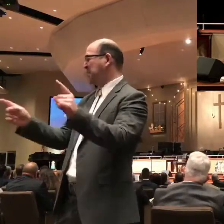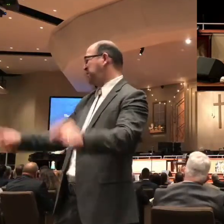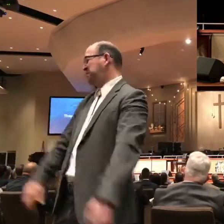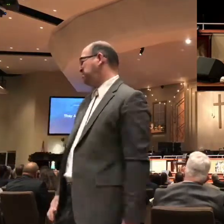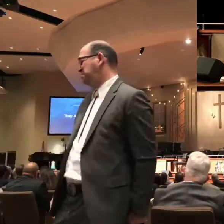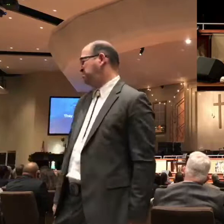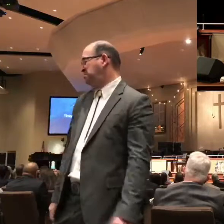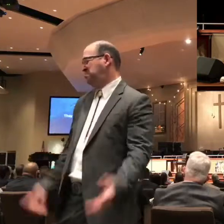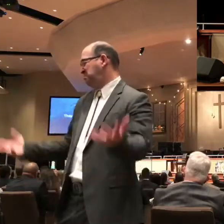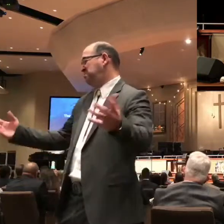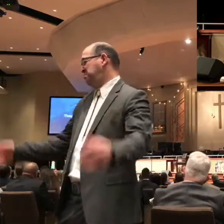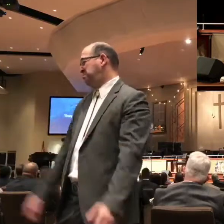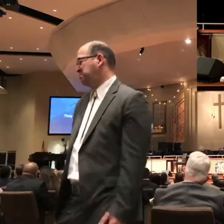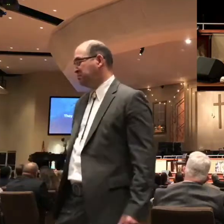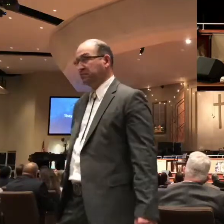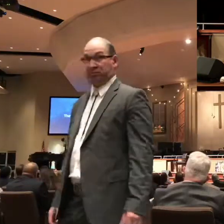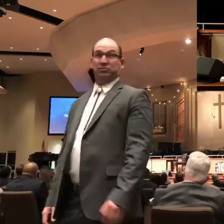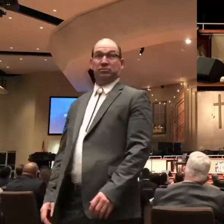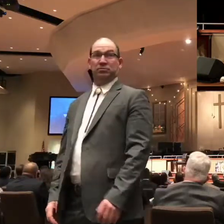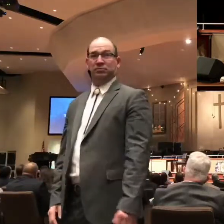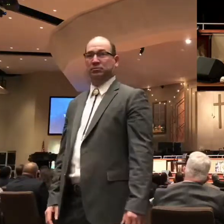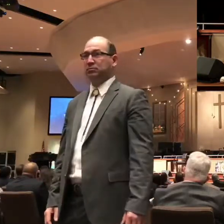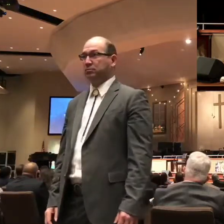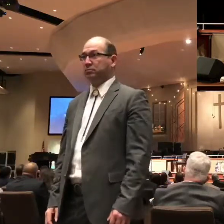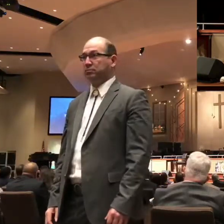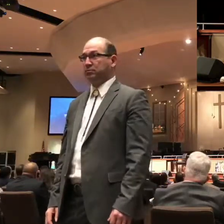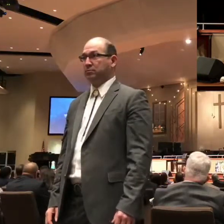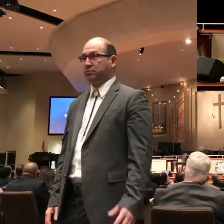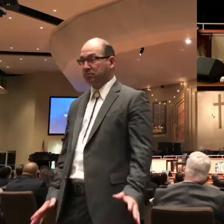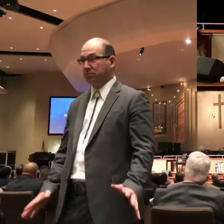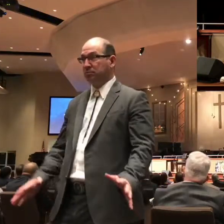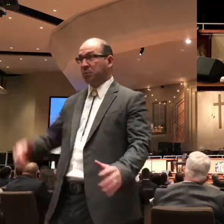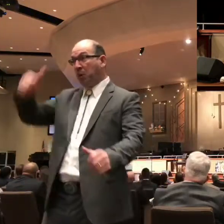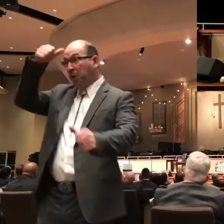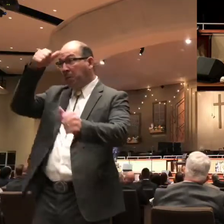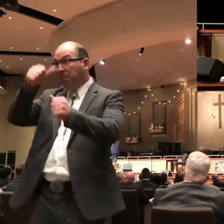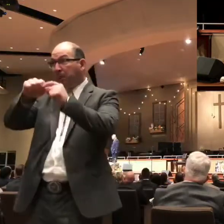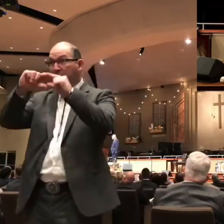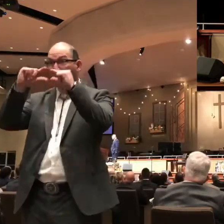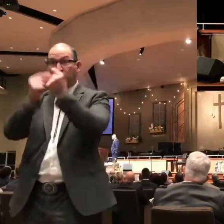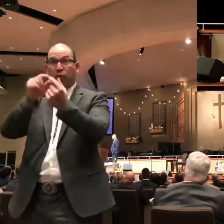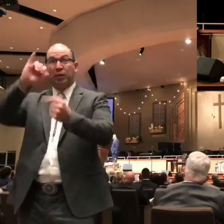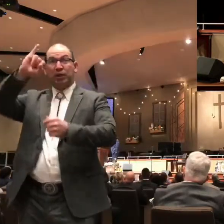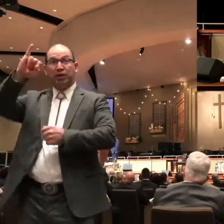today. How many of you have ever heard of the Jim Jones cult?